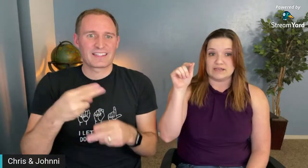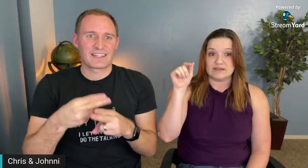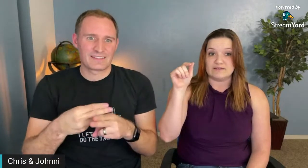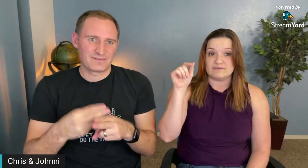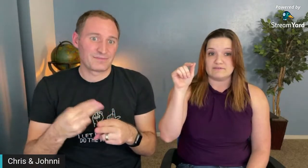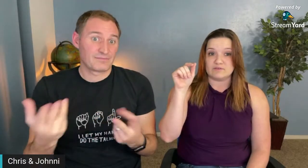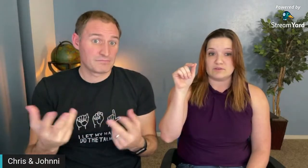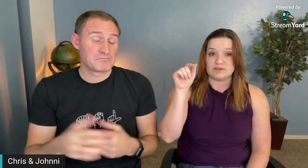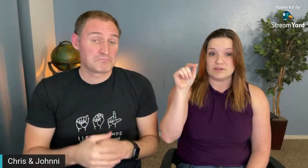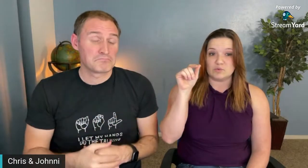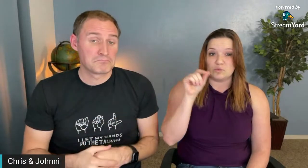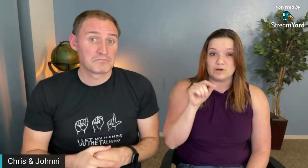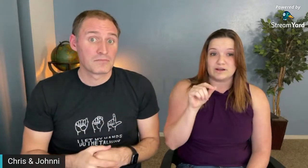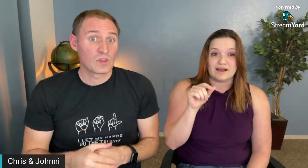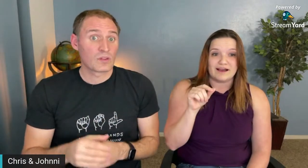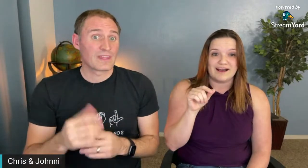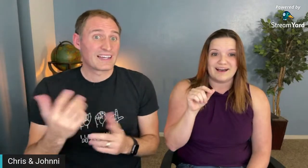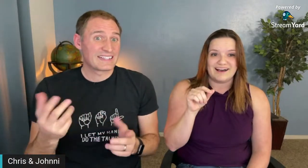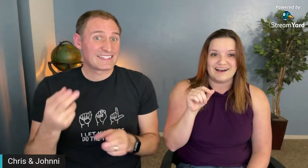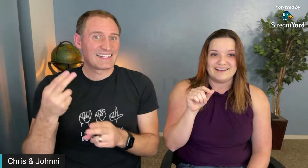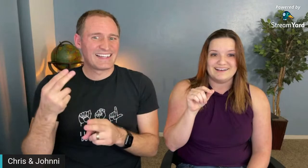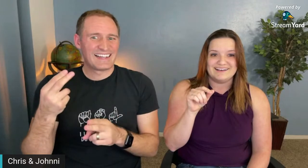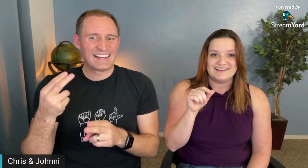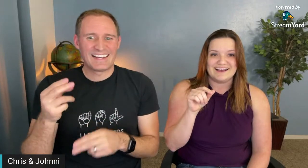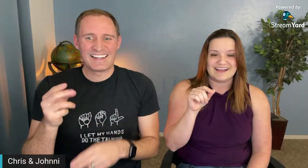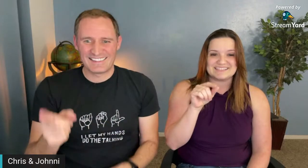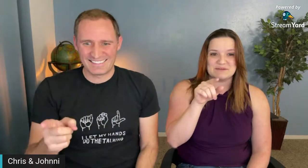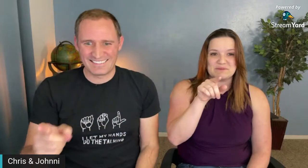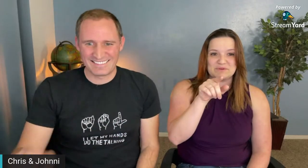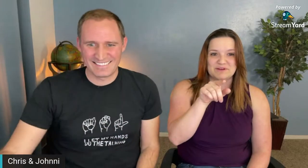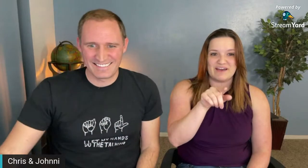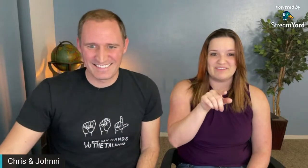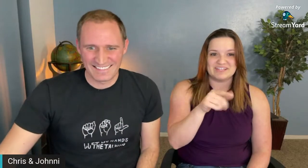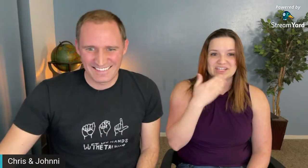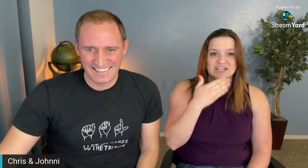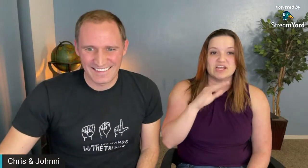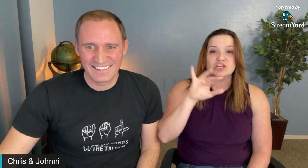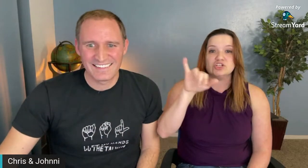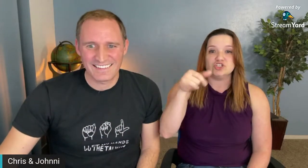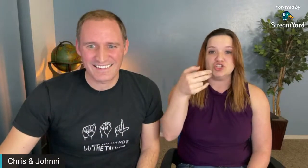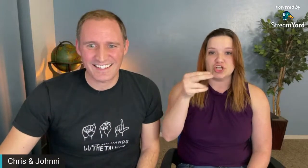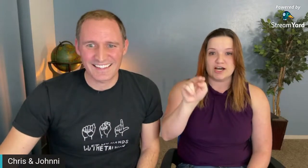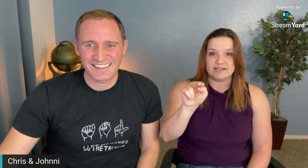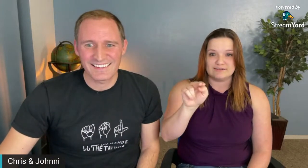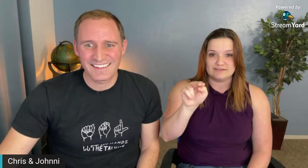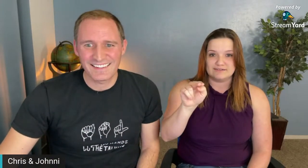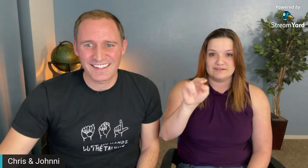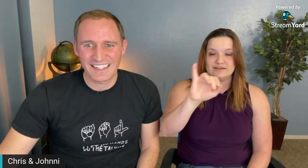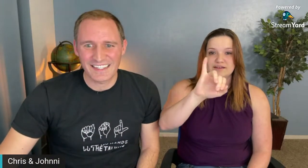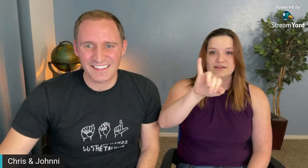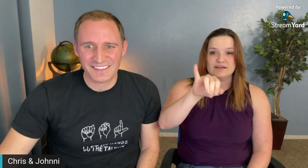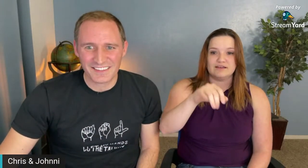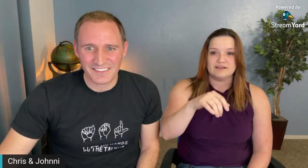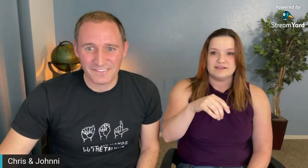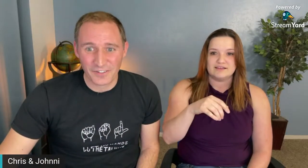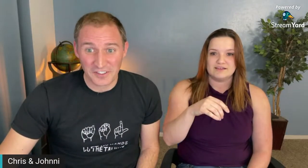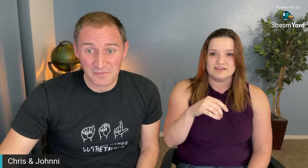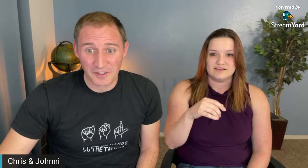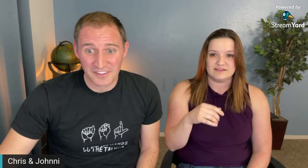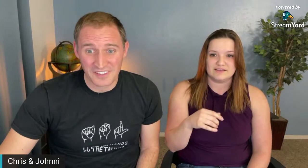The word I got some people who have it. Good. John. Okay. Looks like the first person